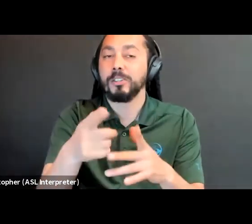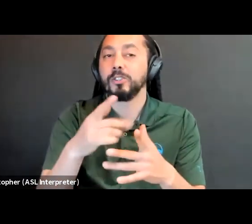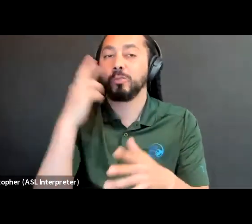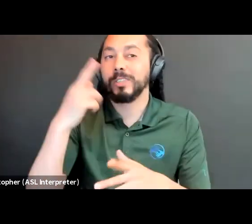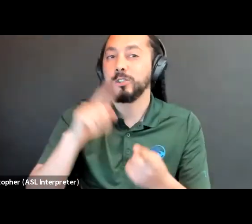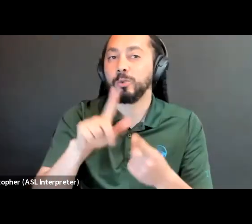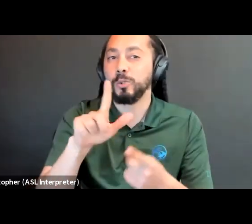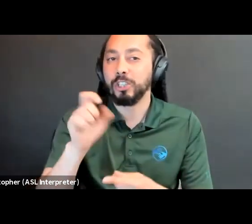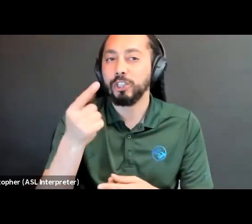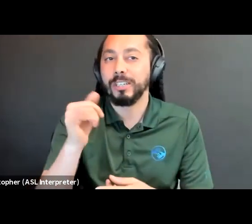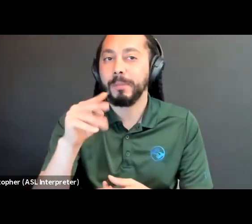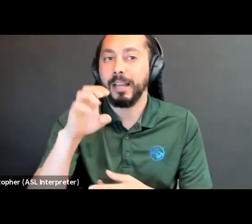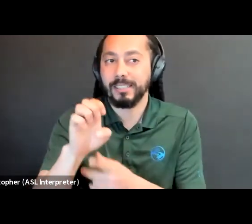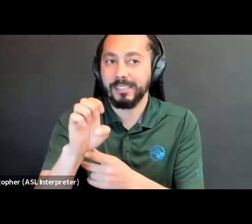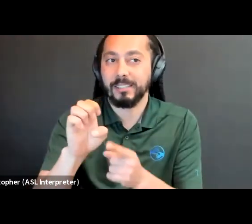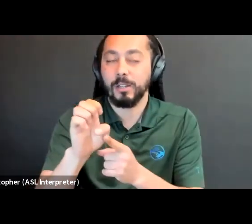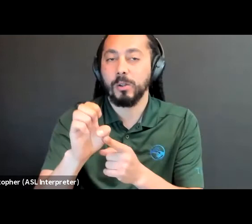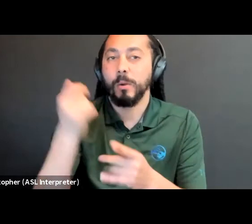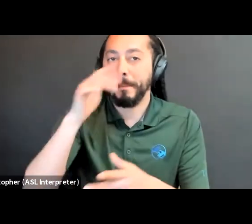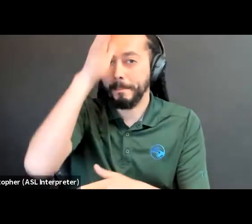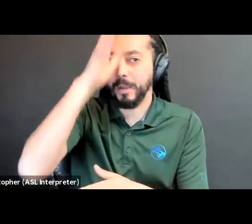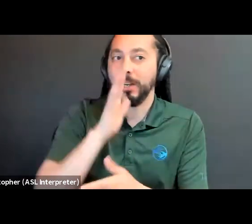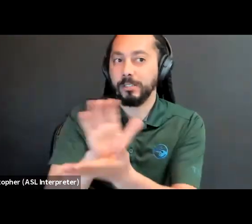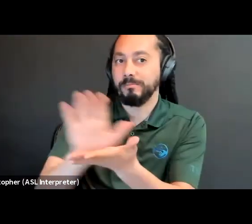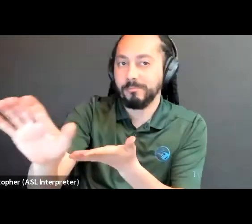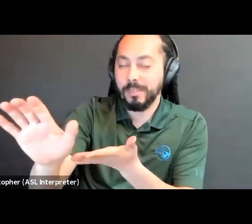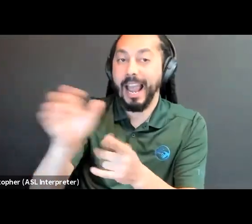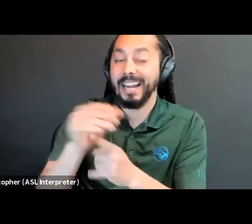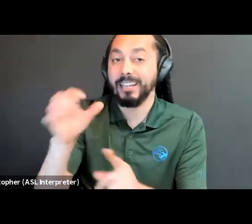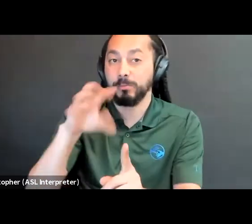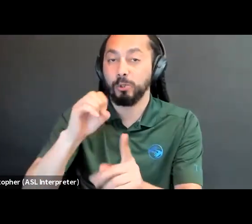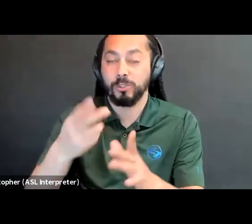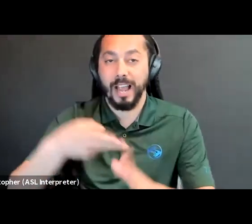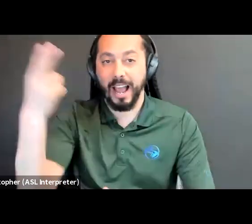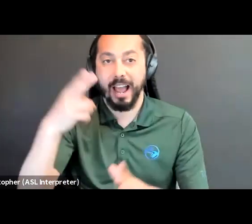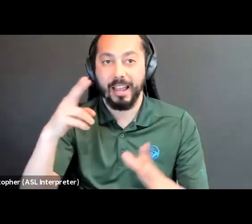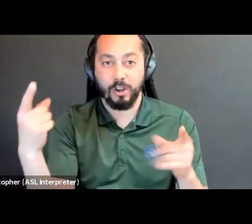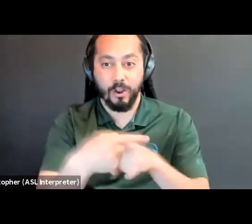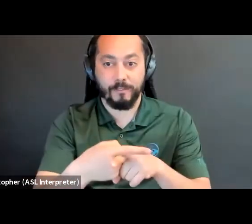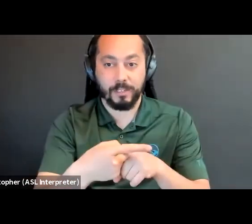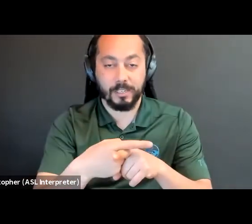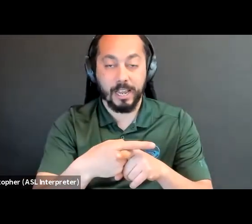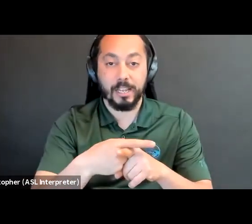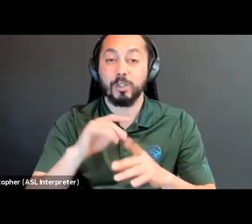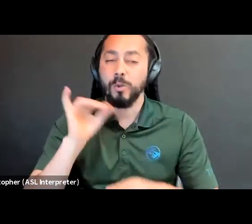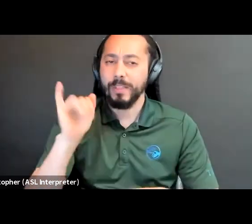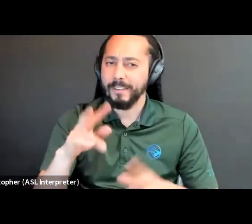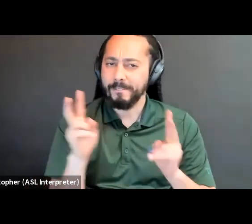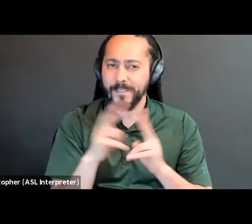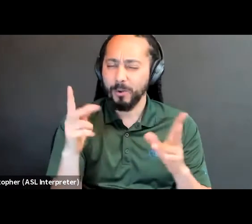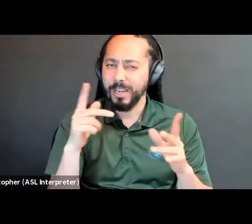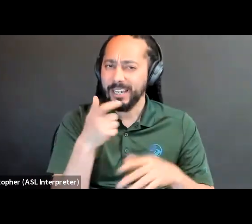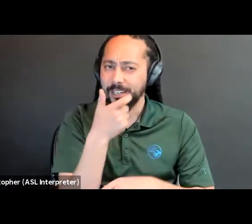about parental alienation and exposure to high conflict. And that's, in fact, is really interesting because